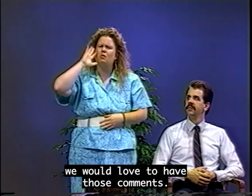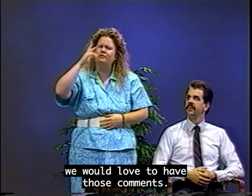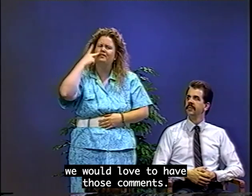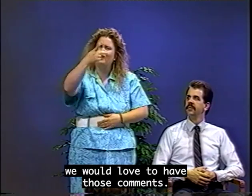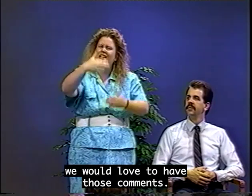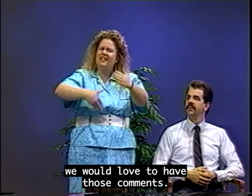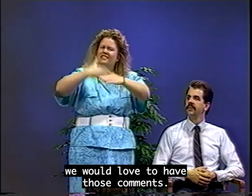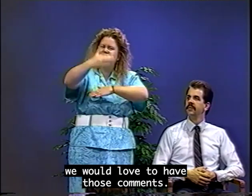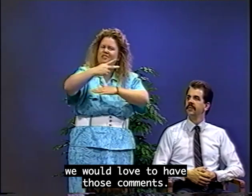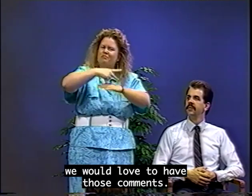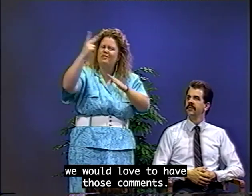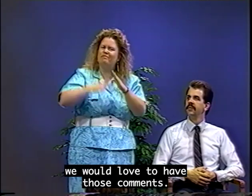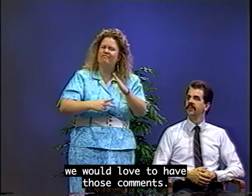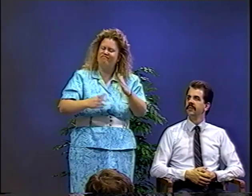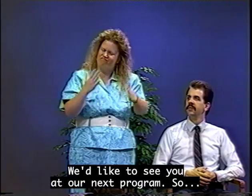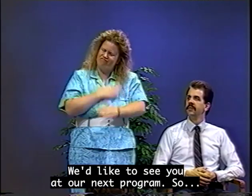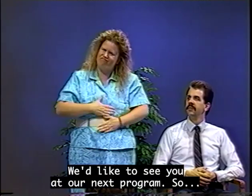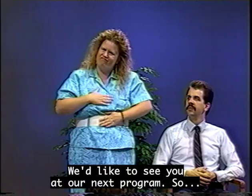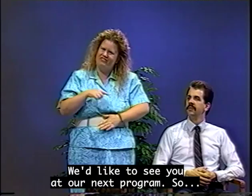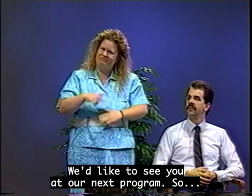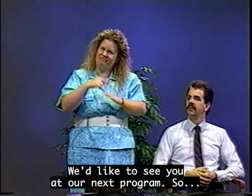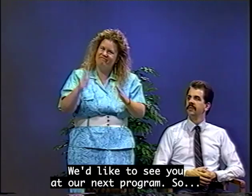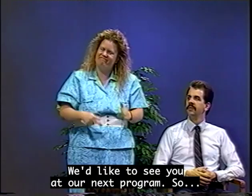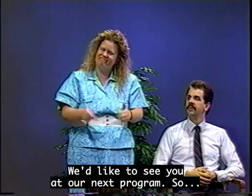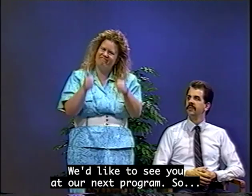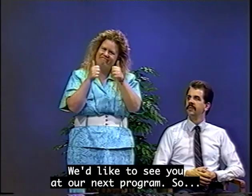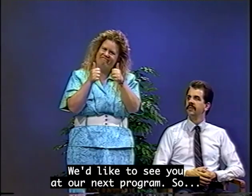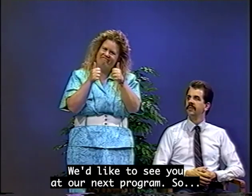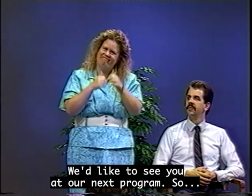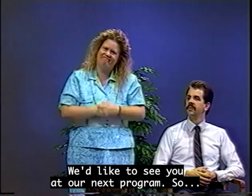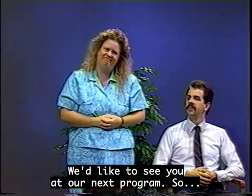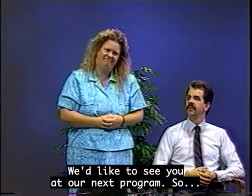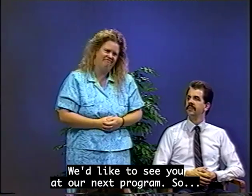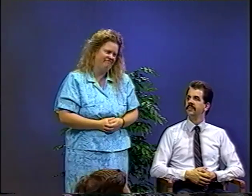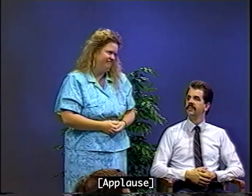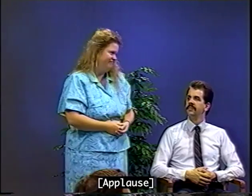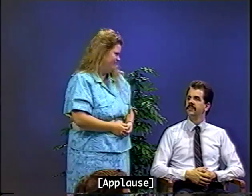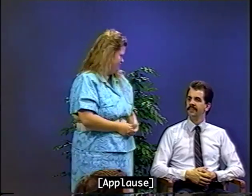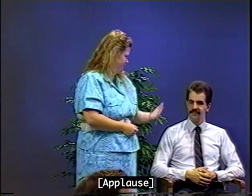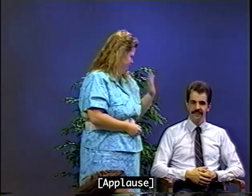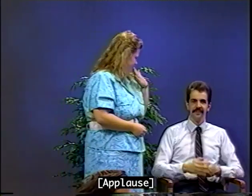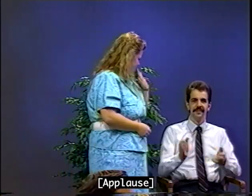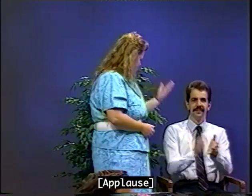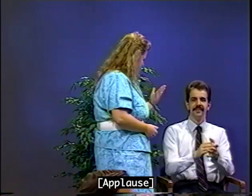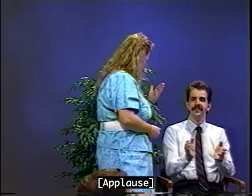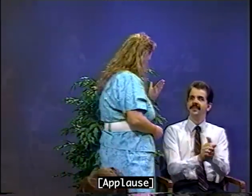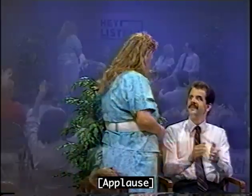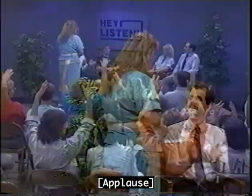we would love to have those comments. We'd like to see you at our next program. So